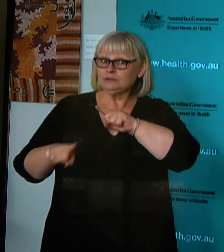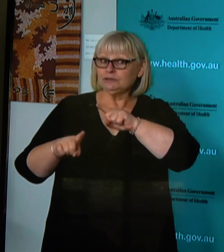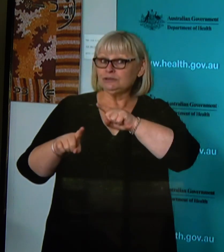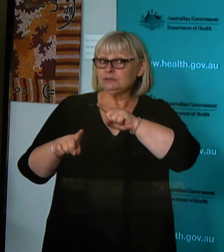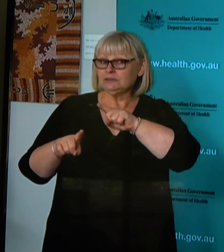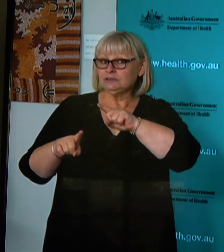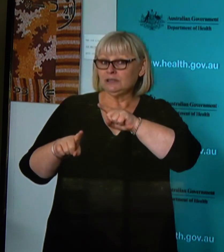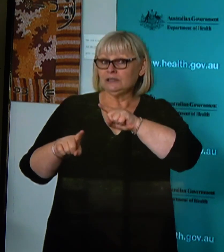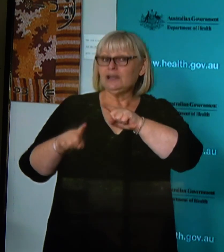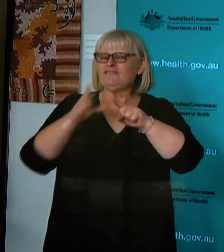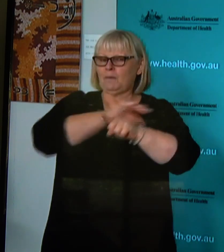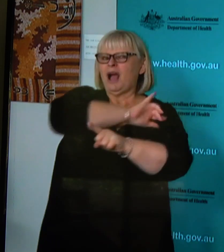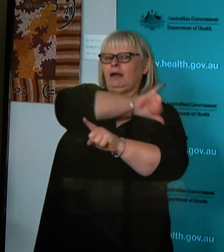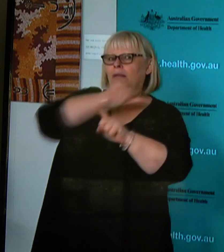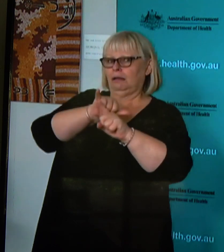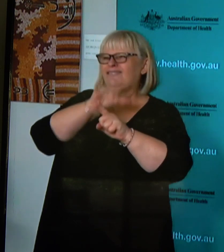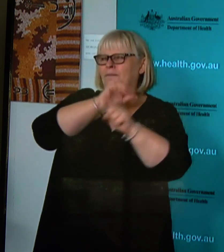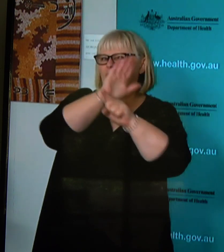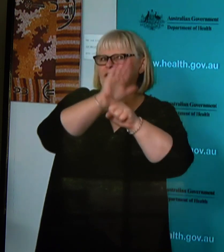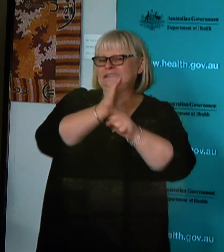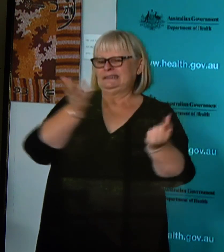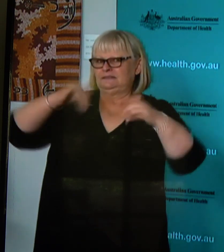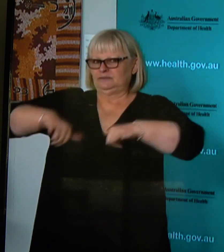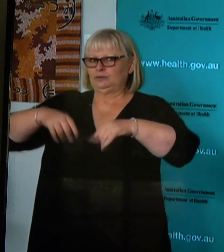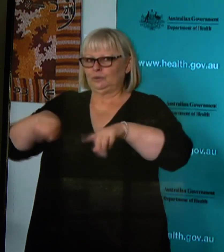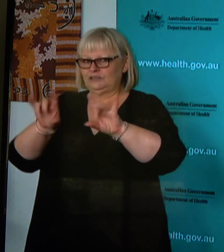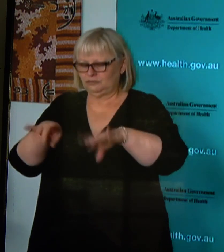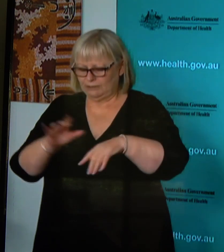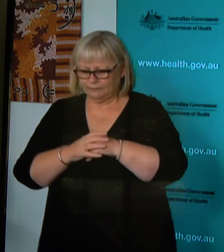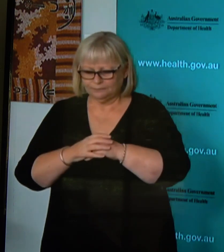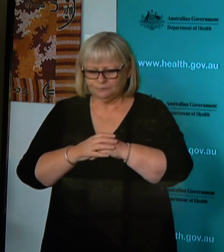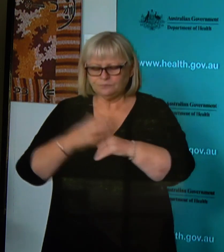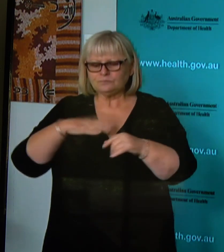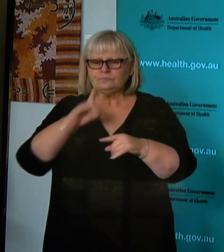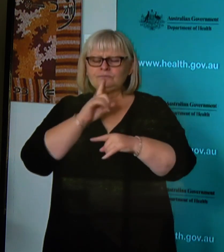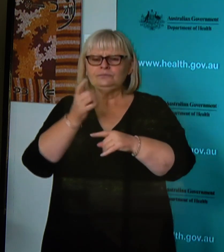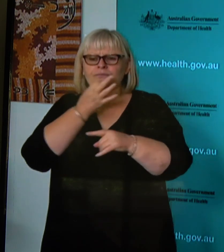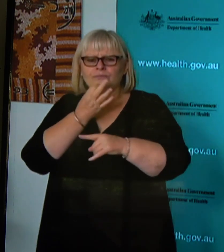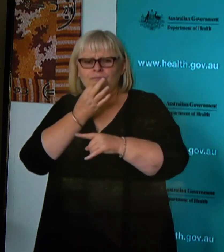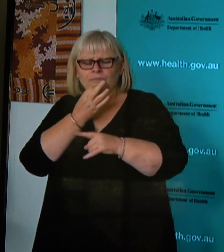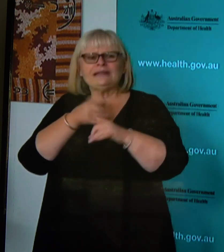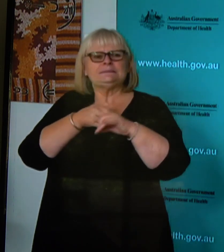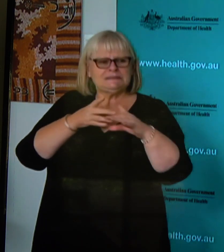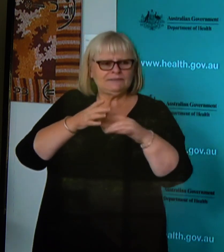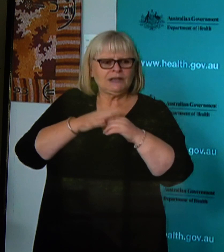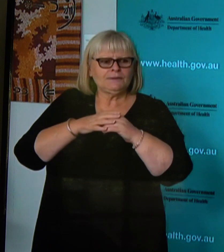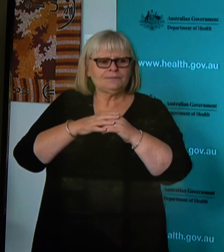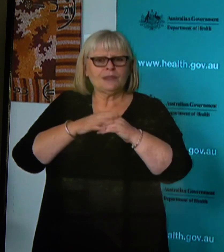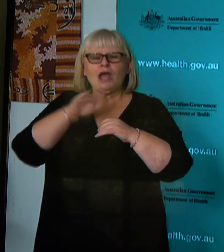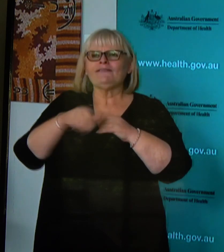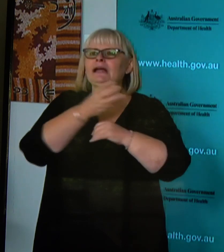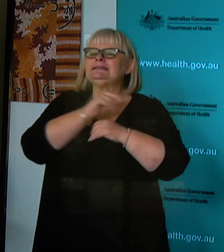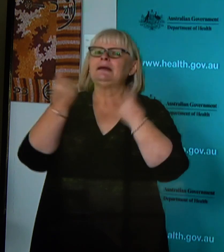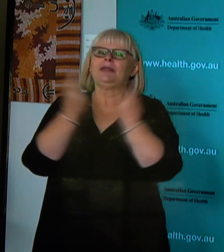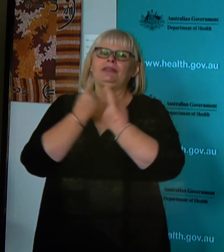still travel from international destinations. I want to talk specifically about